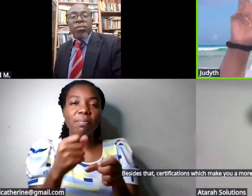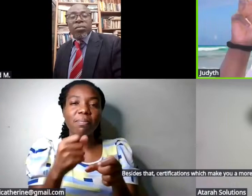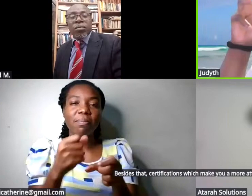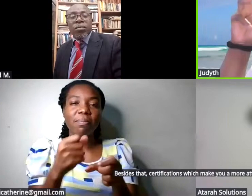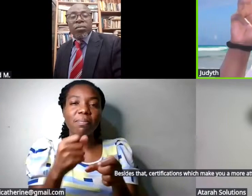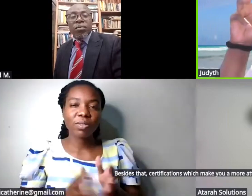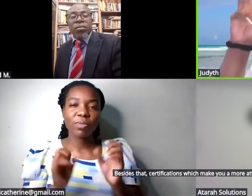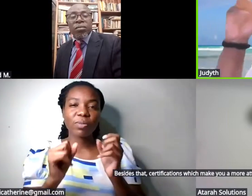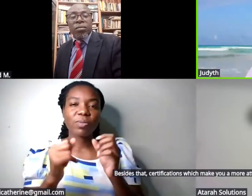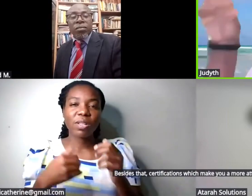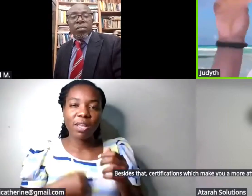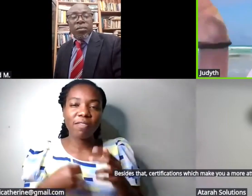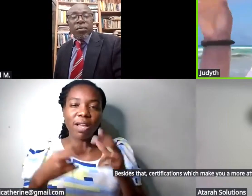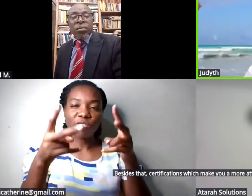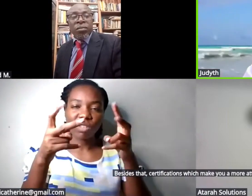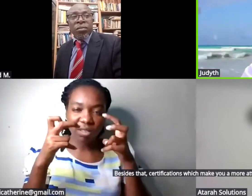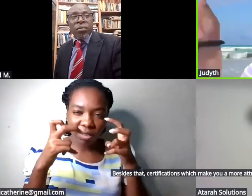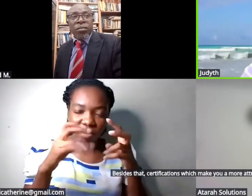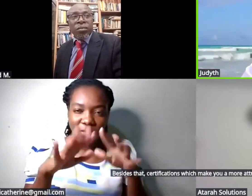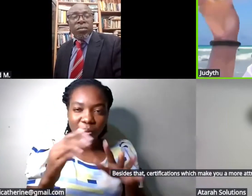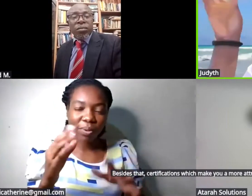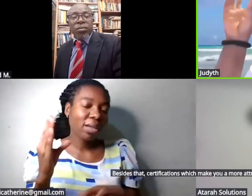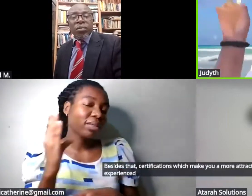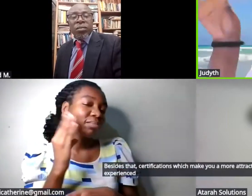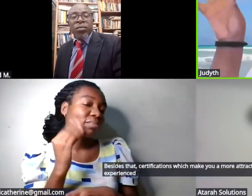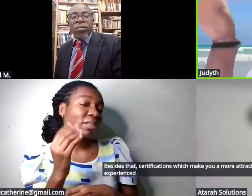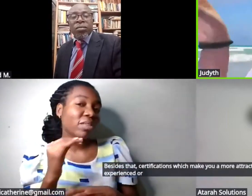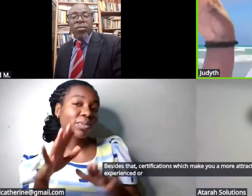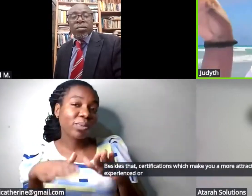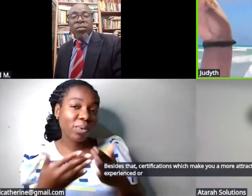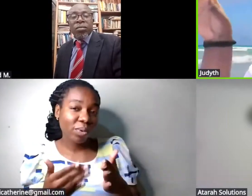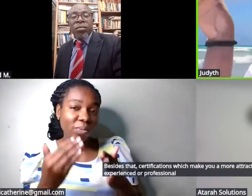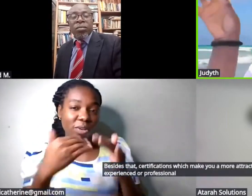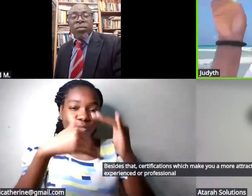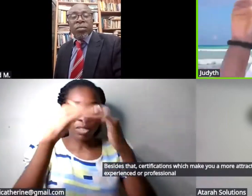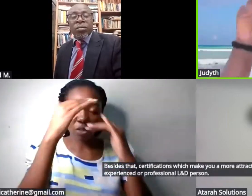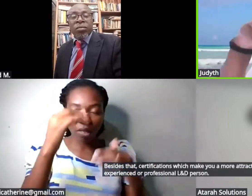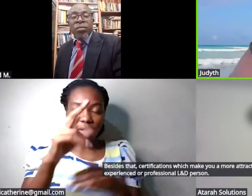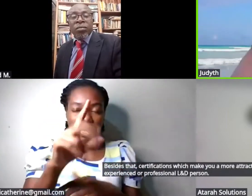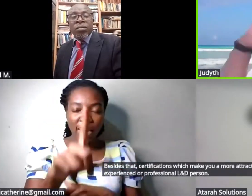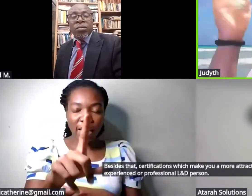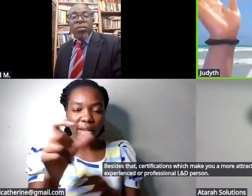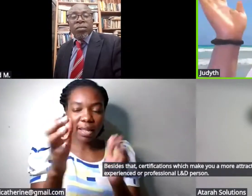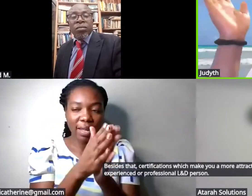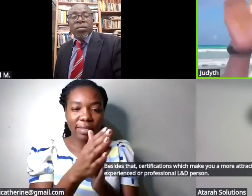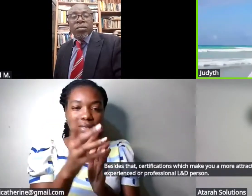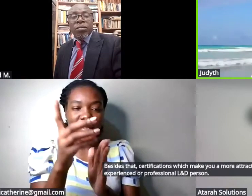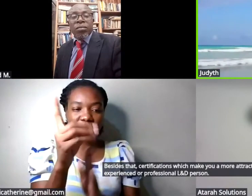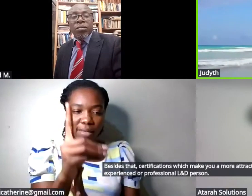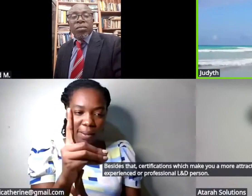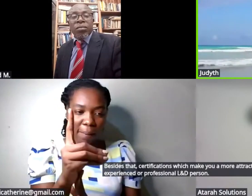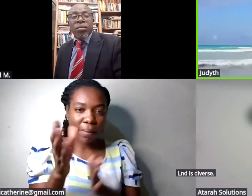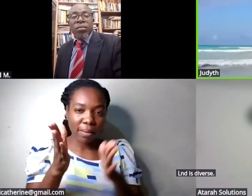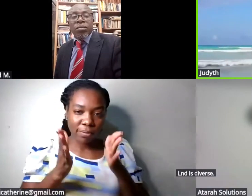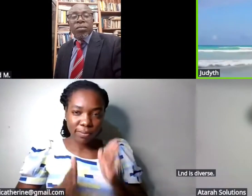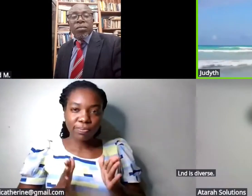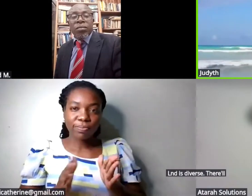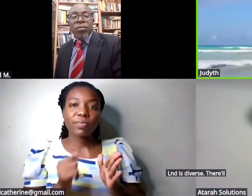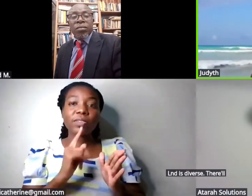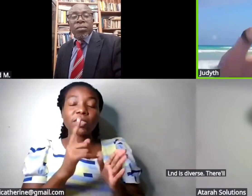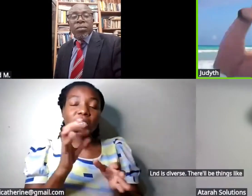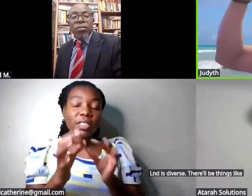a more experienced or professional L&D person. L&D is diverse. There'll be things like